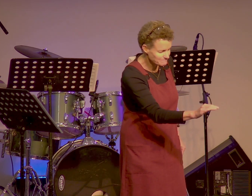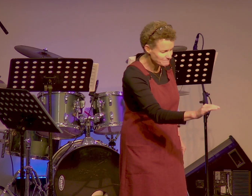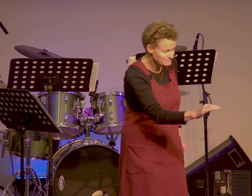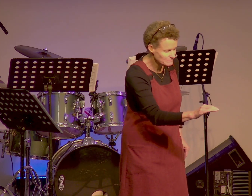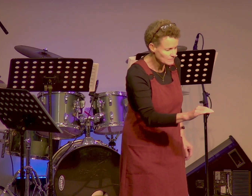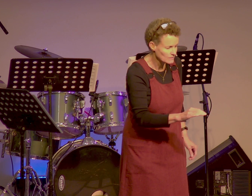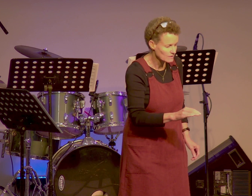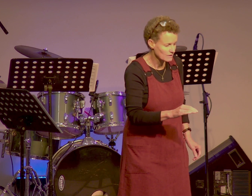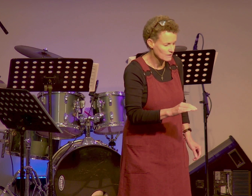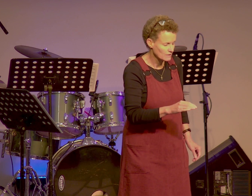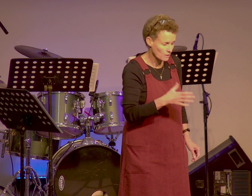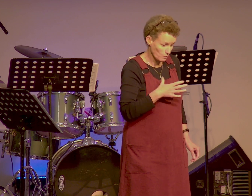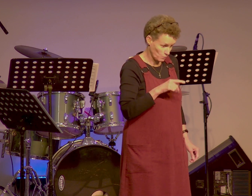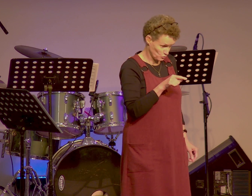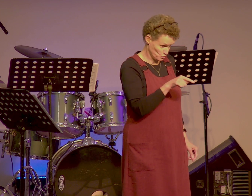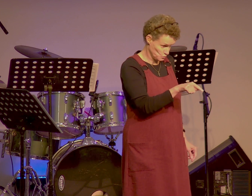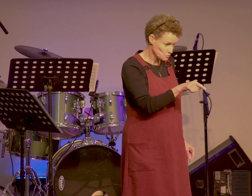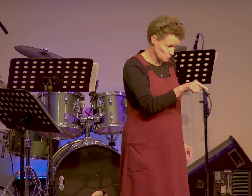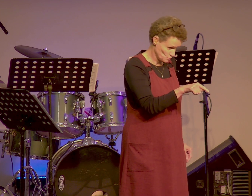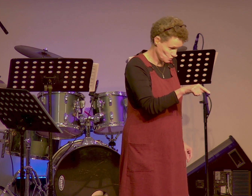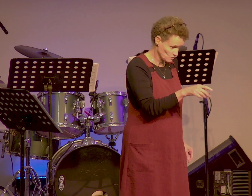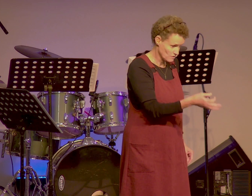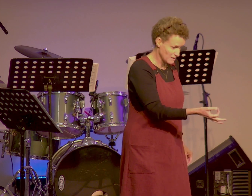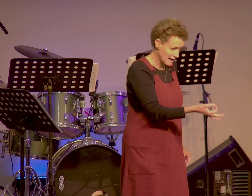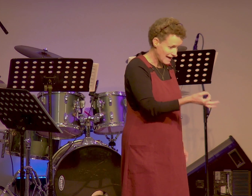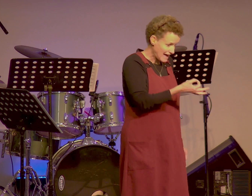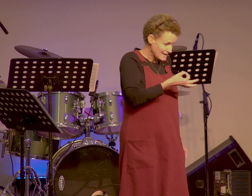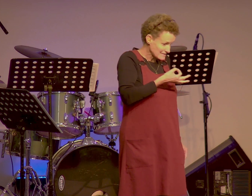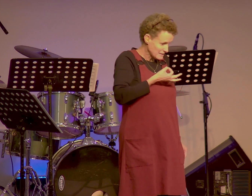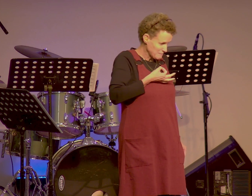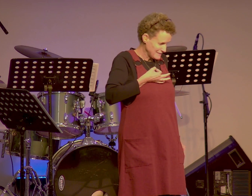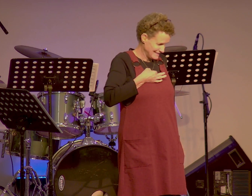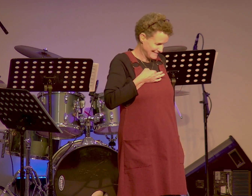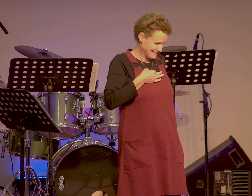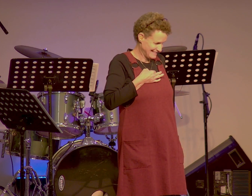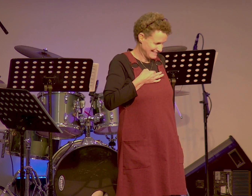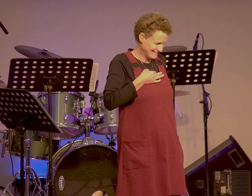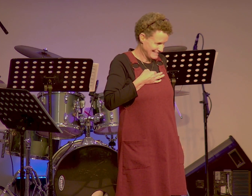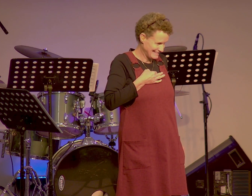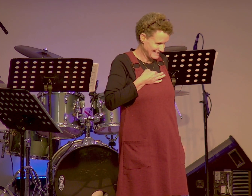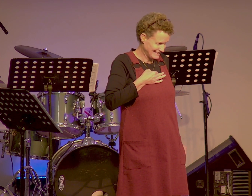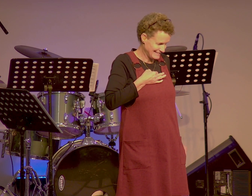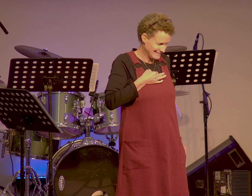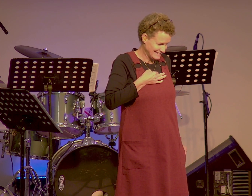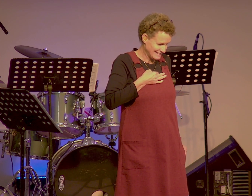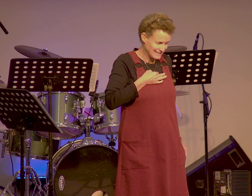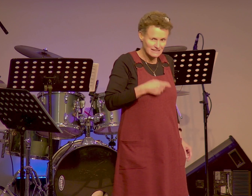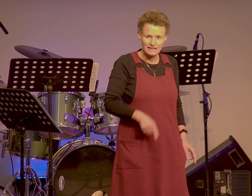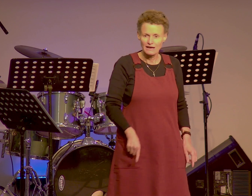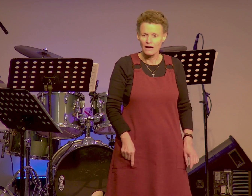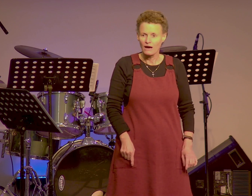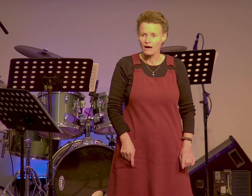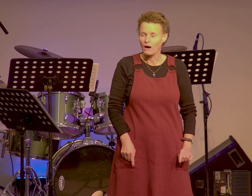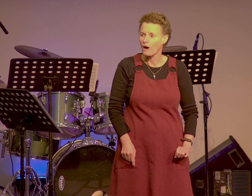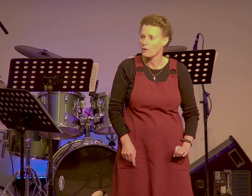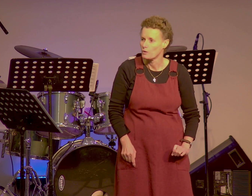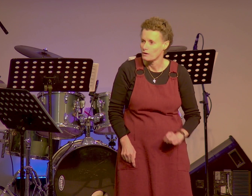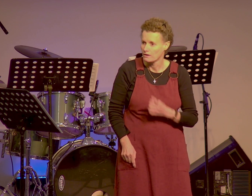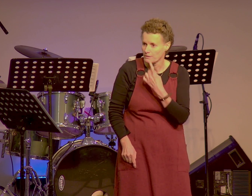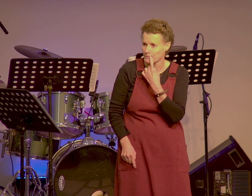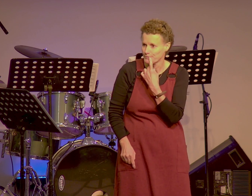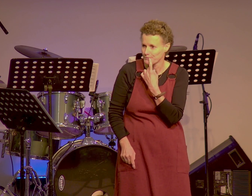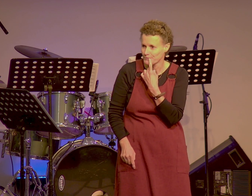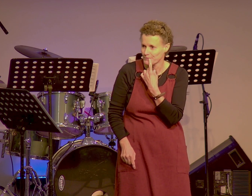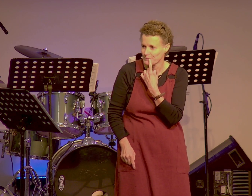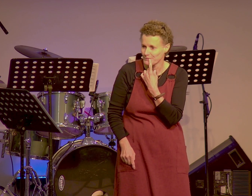the Lord saying, why, I want you to ask me, you pray for the healing. And